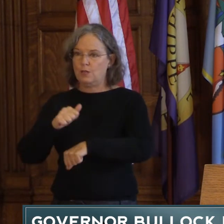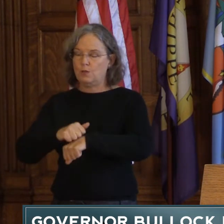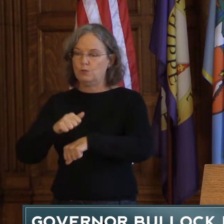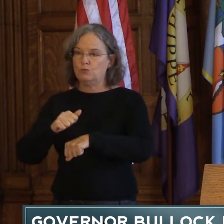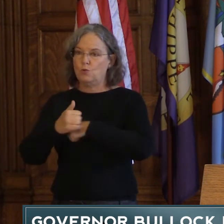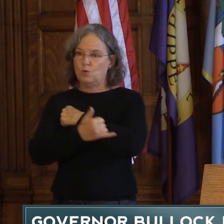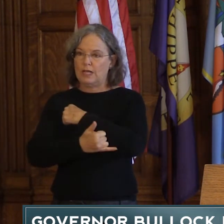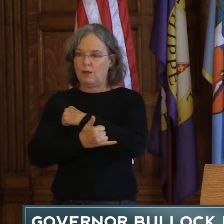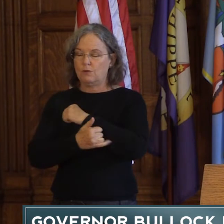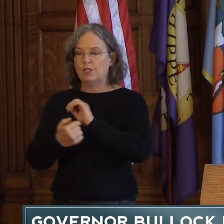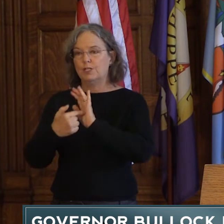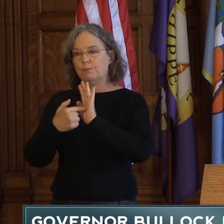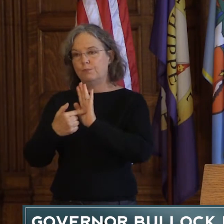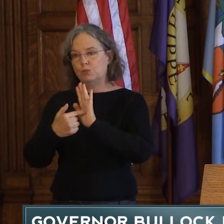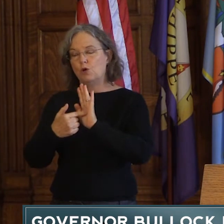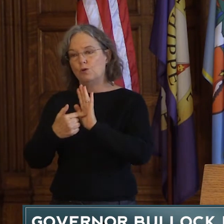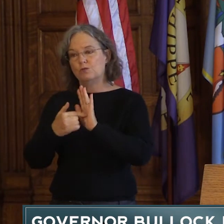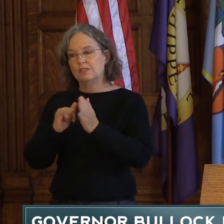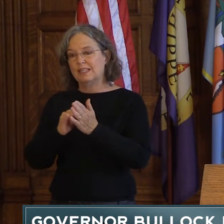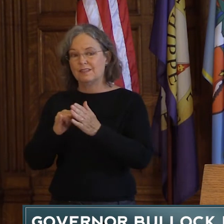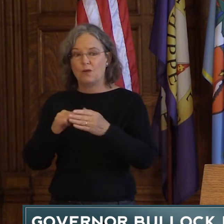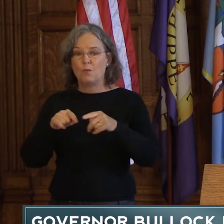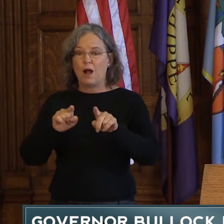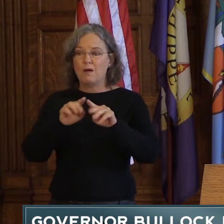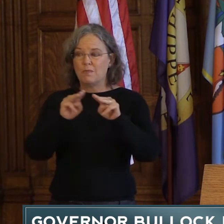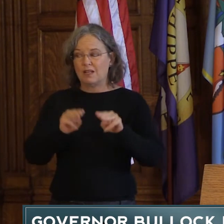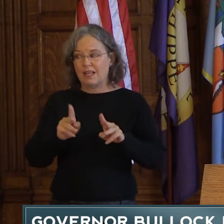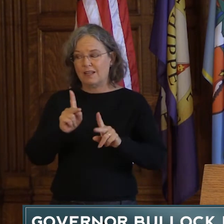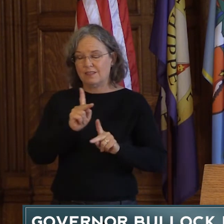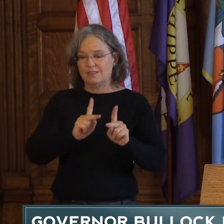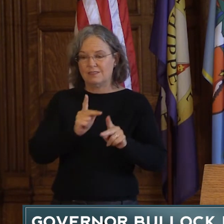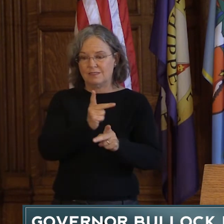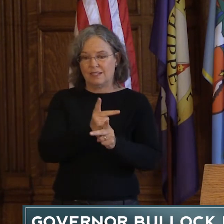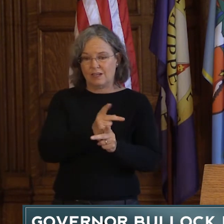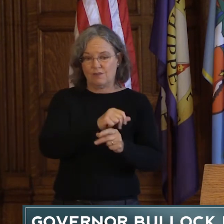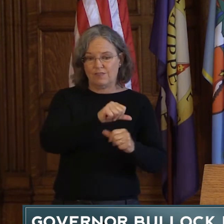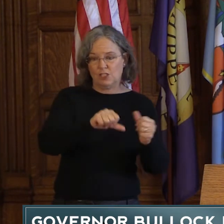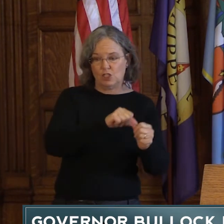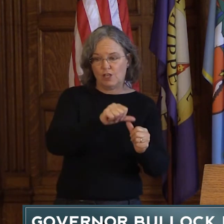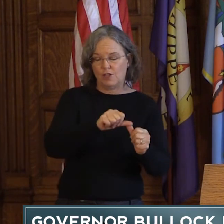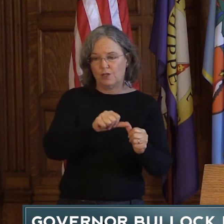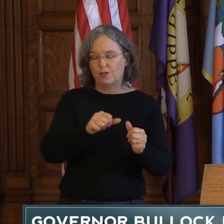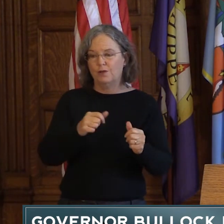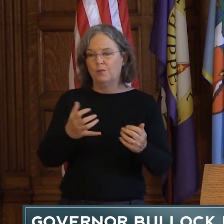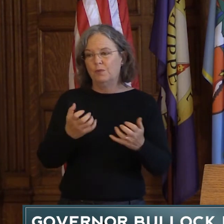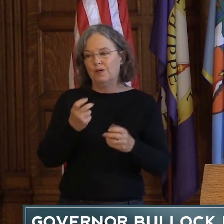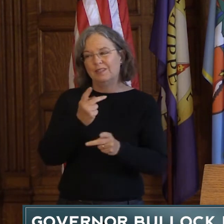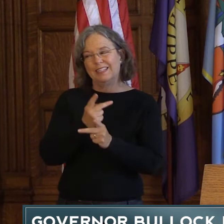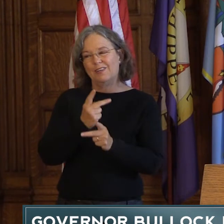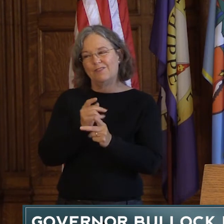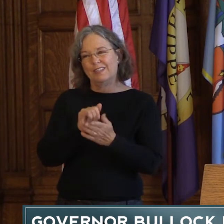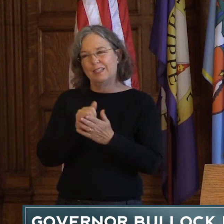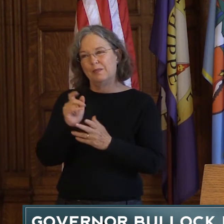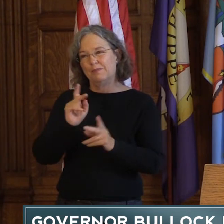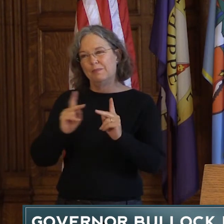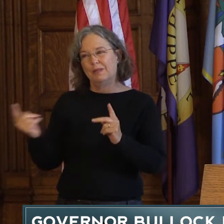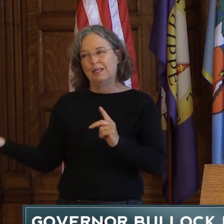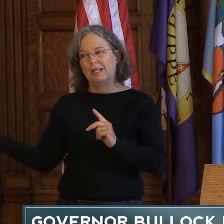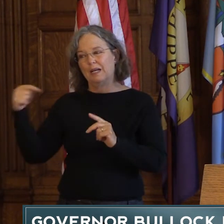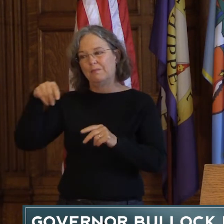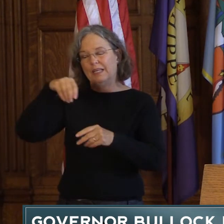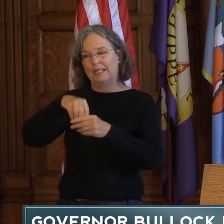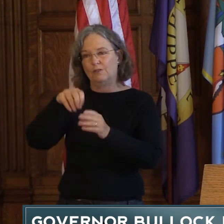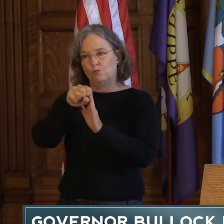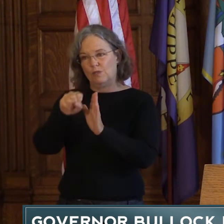as Montanans have taken care of one another, we want to be careful that anybody that might come into our state